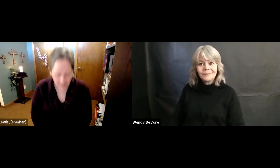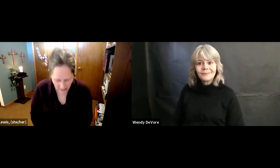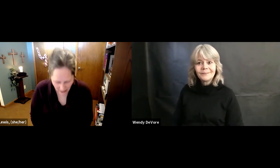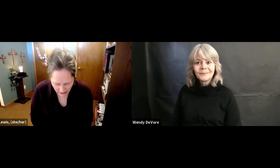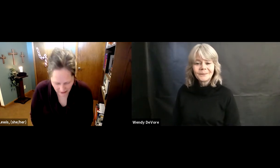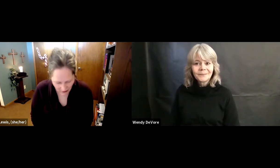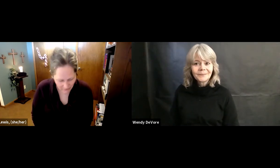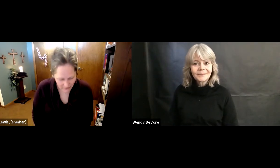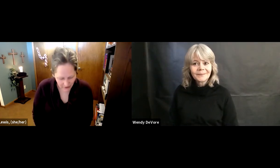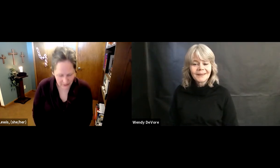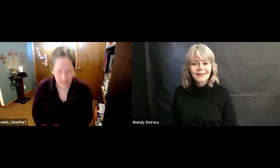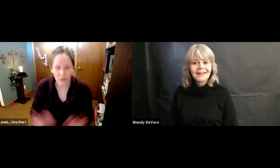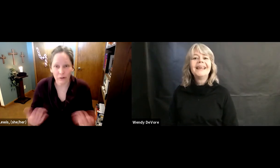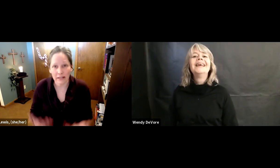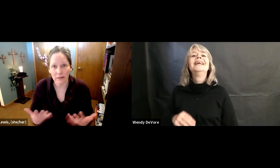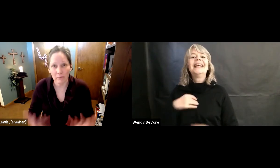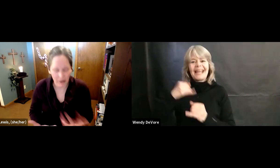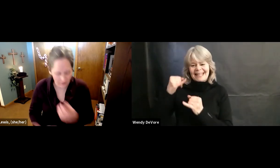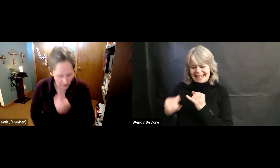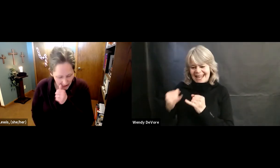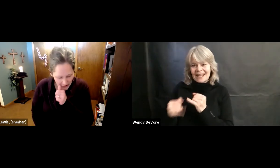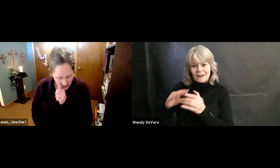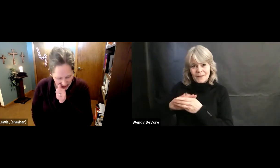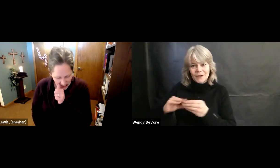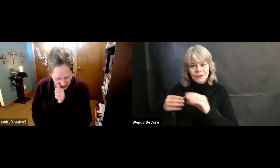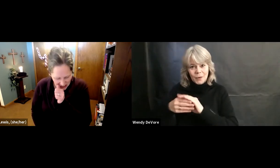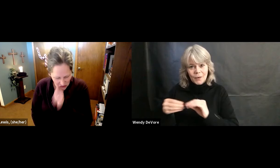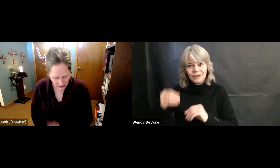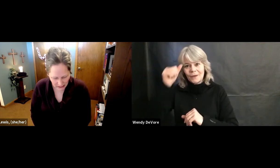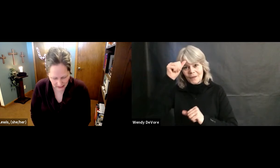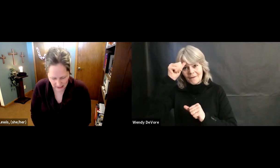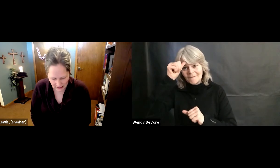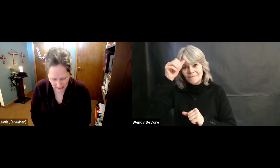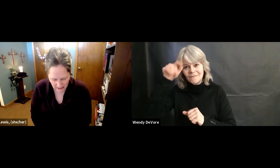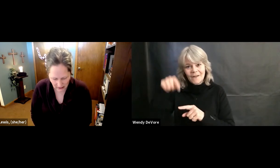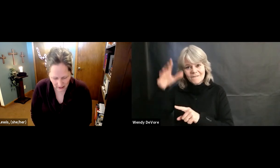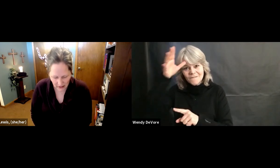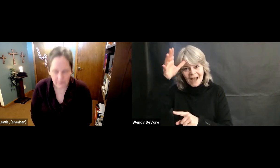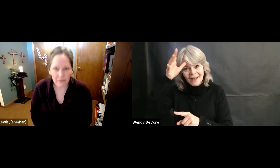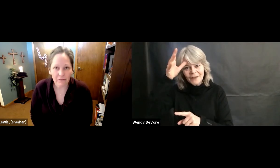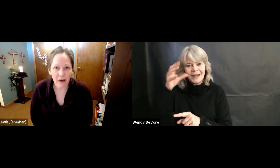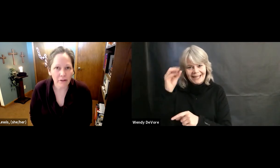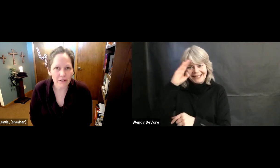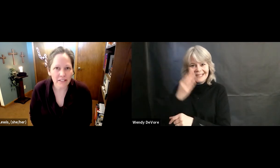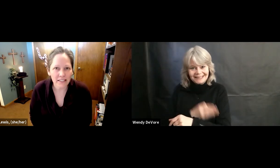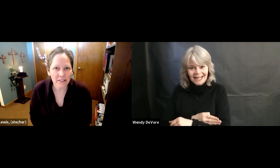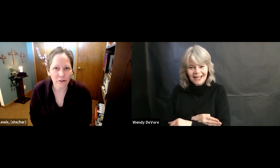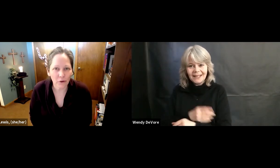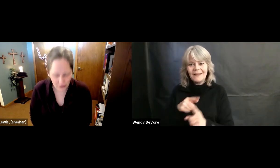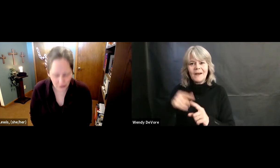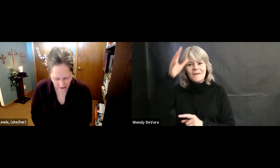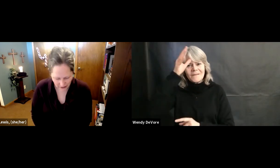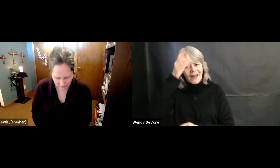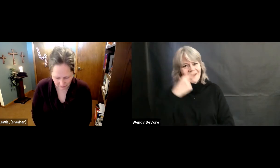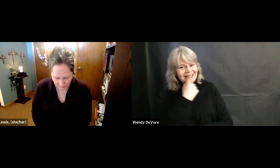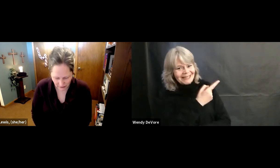And at the end of the story, the father and son's story in today's lesson, father says to the